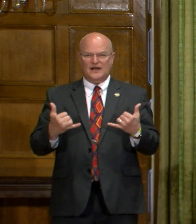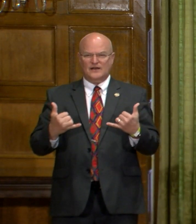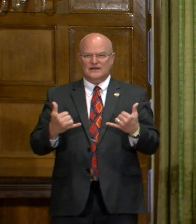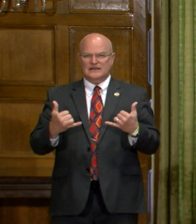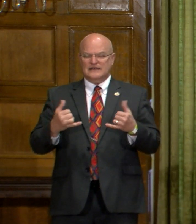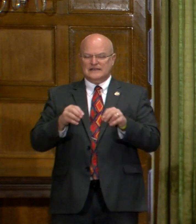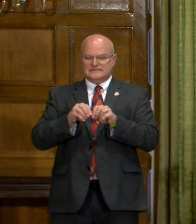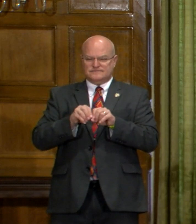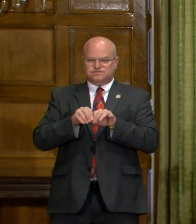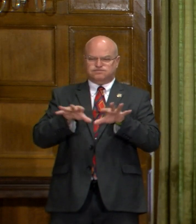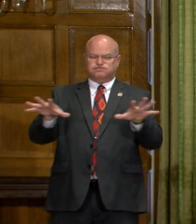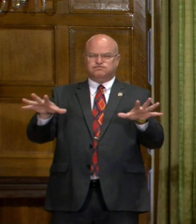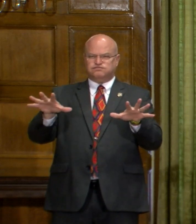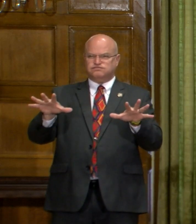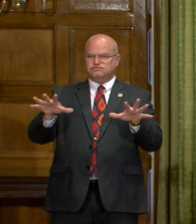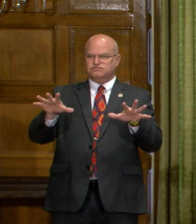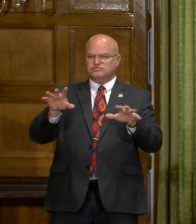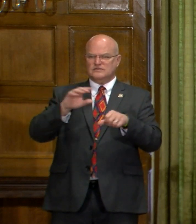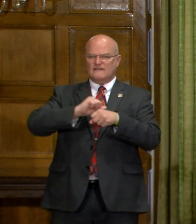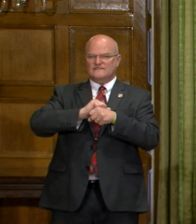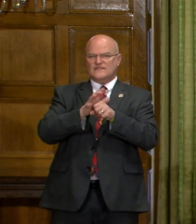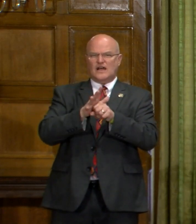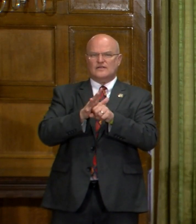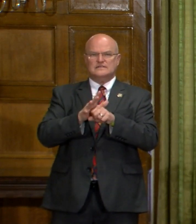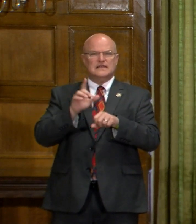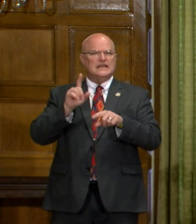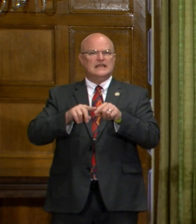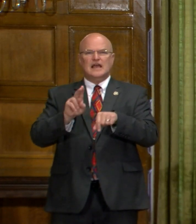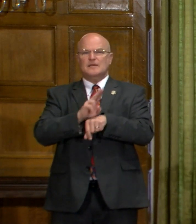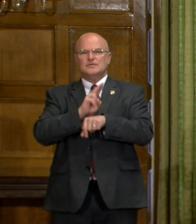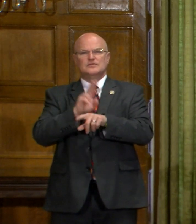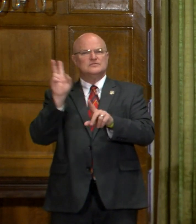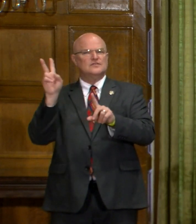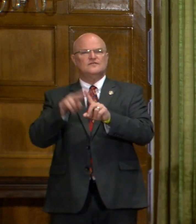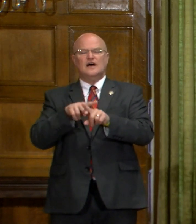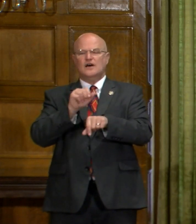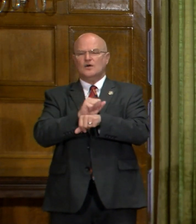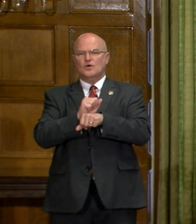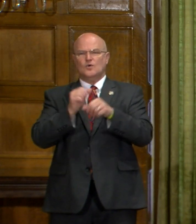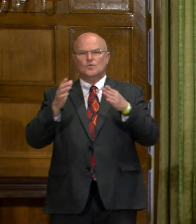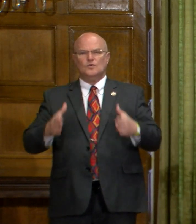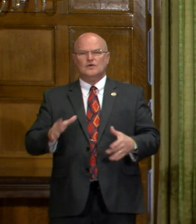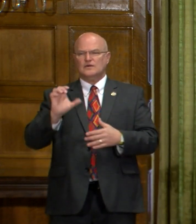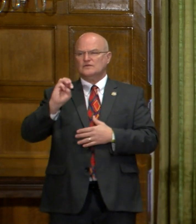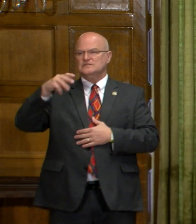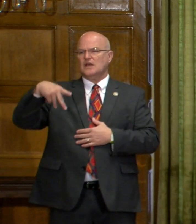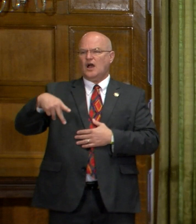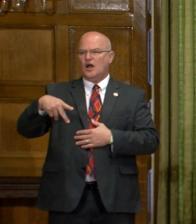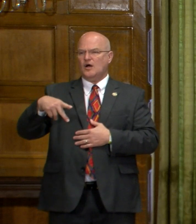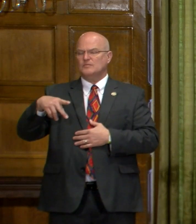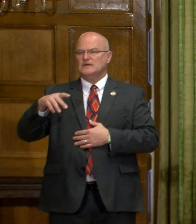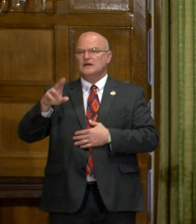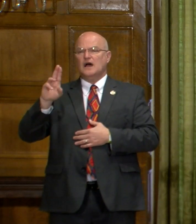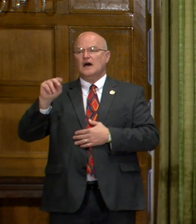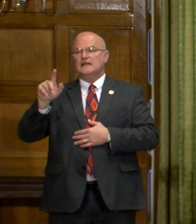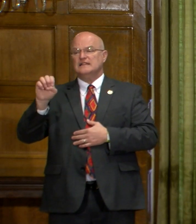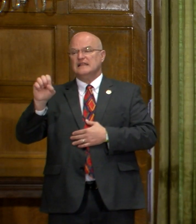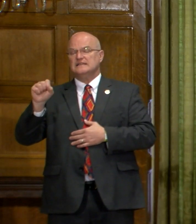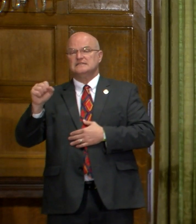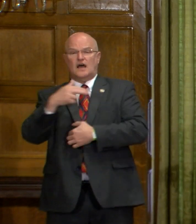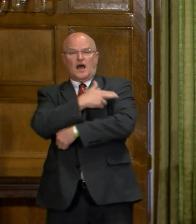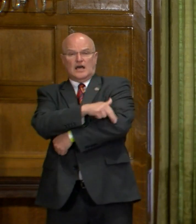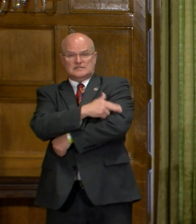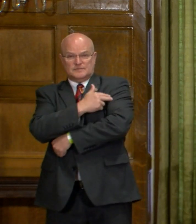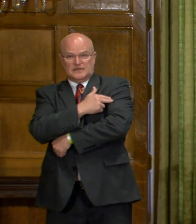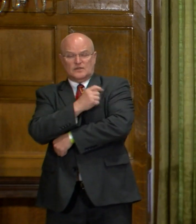contagious disease or a virus cannot be used to file a workers' comp claim unless it's in a hospital environment